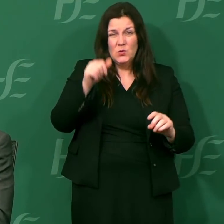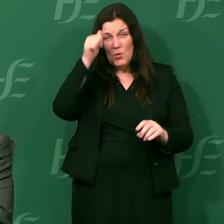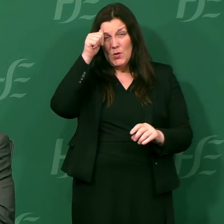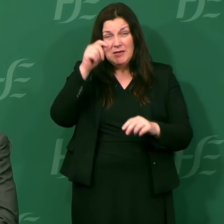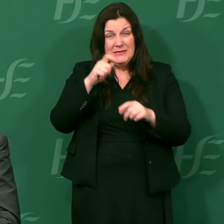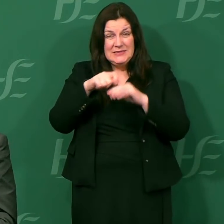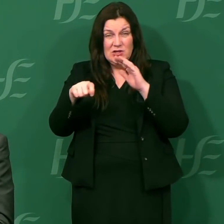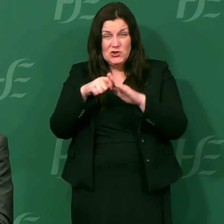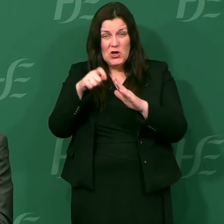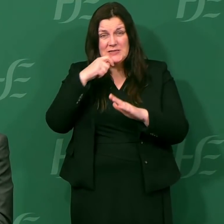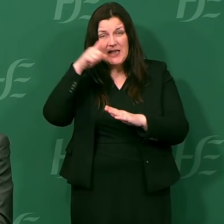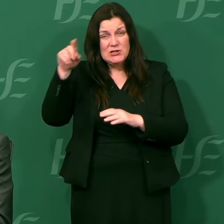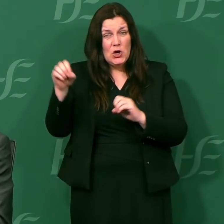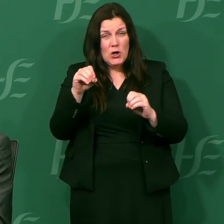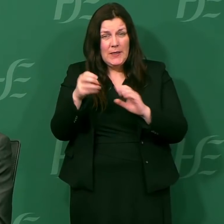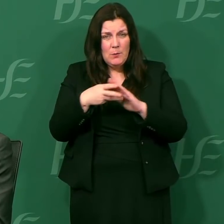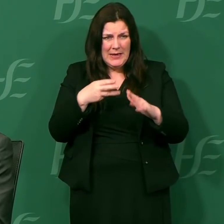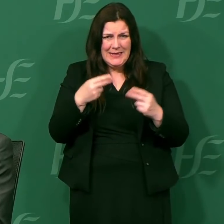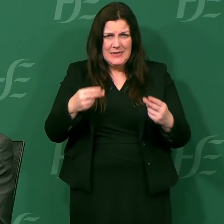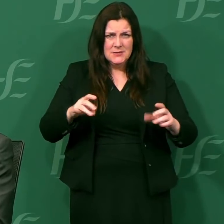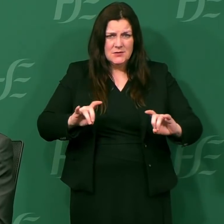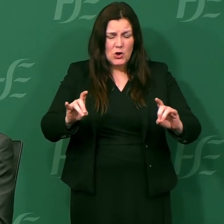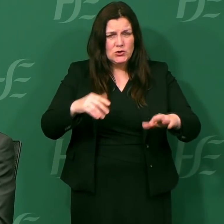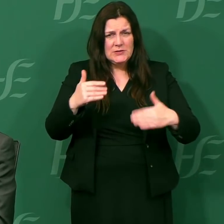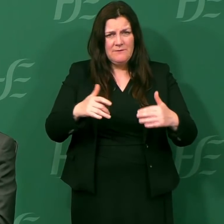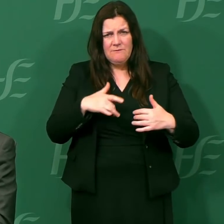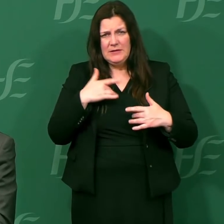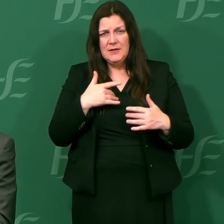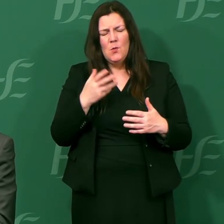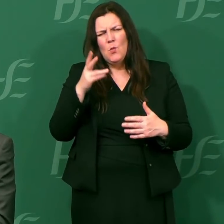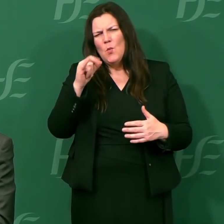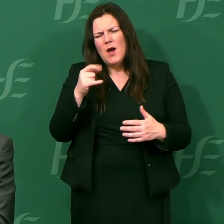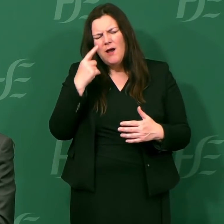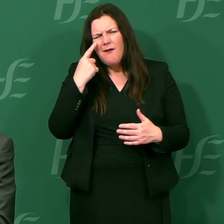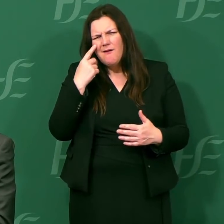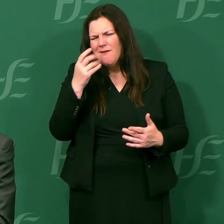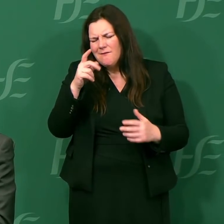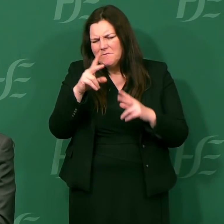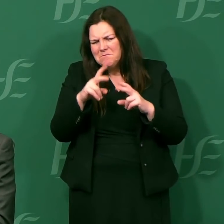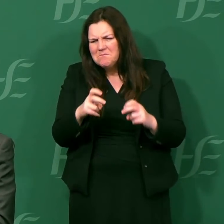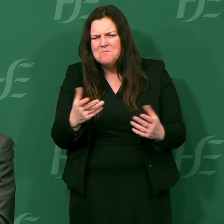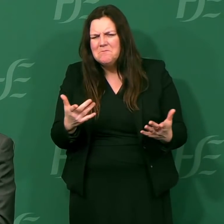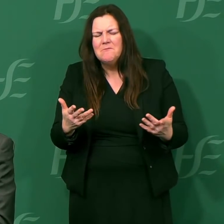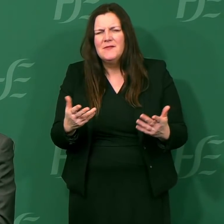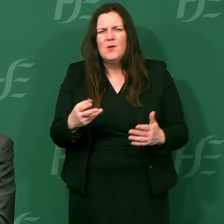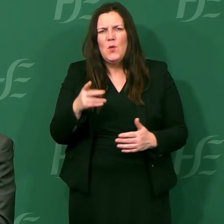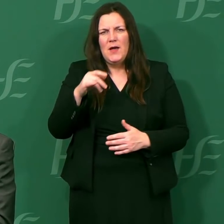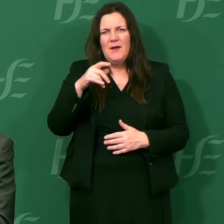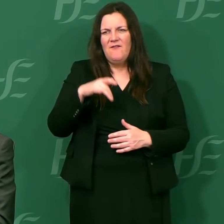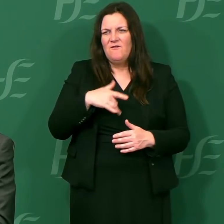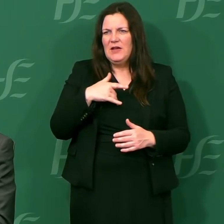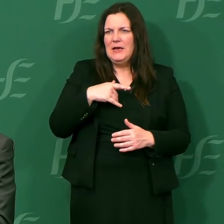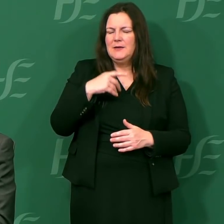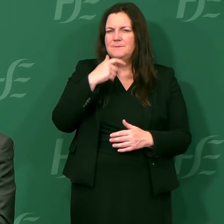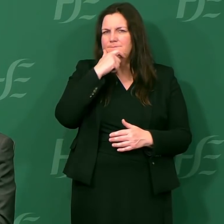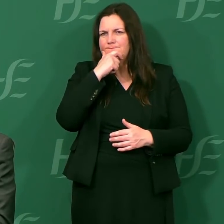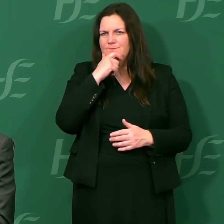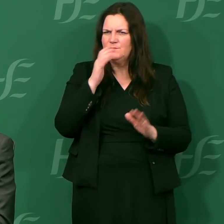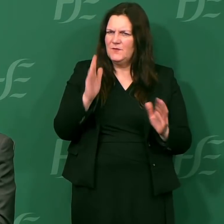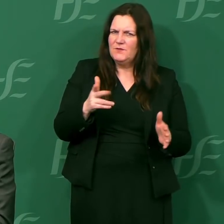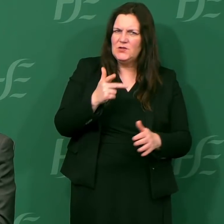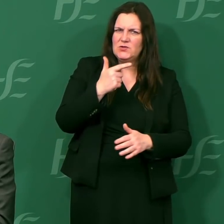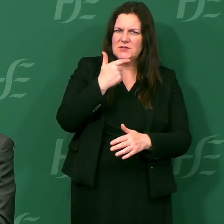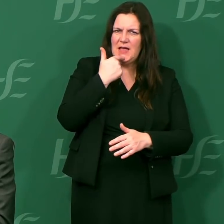in the week, why is that? Have we kind of interrogated that more as to why people may not be coming forward? Is it because they've seen the 2 doses, and even with 2 doses, you're